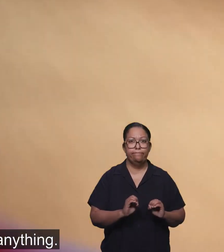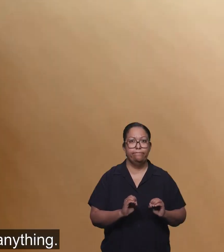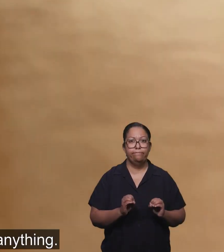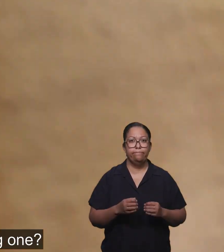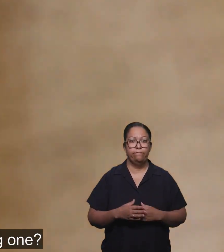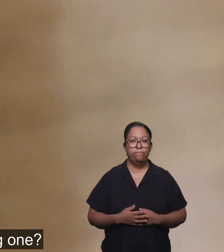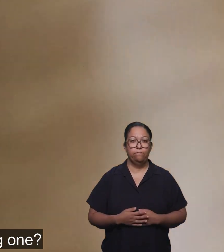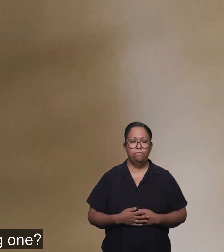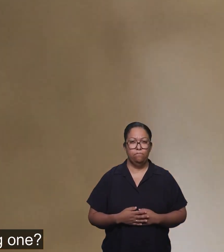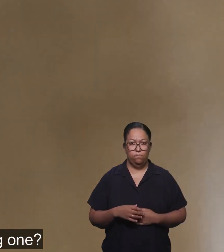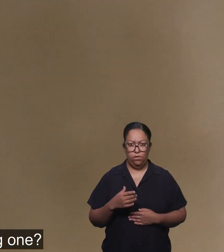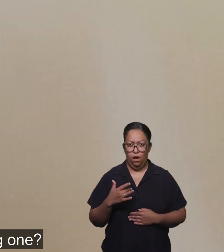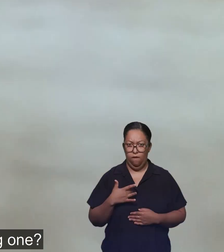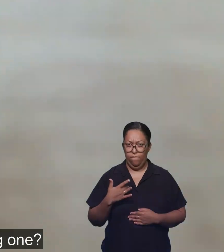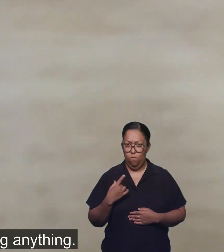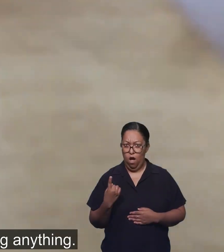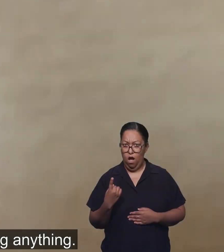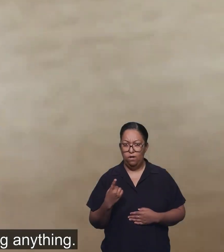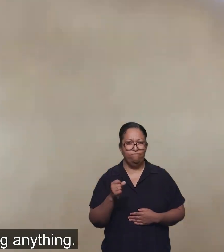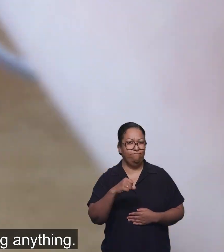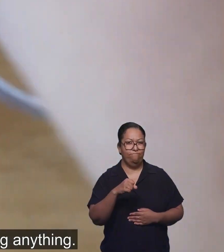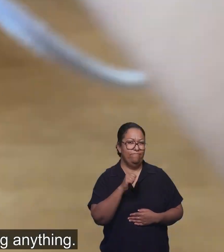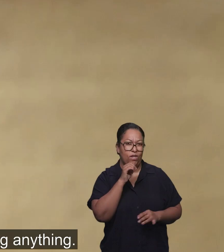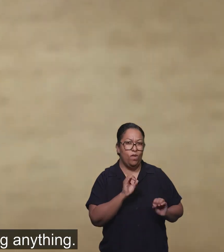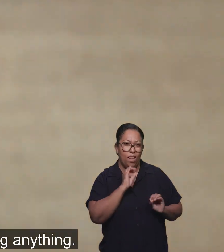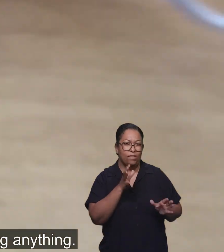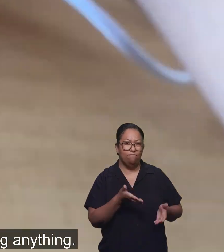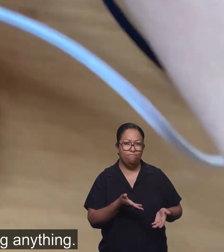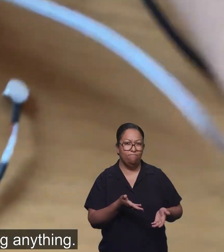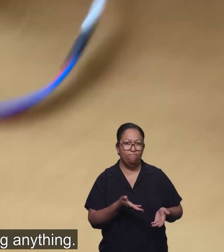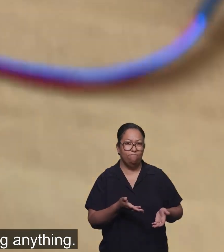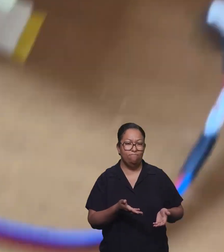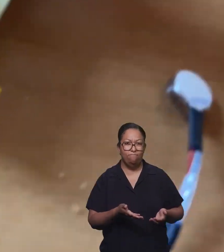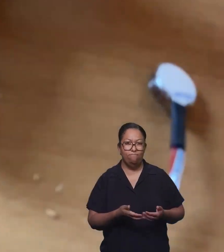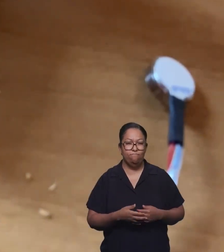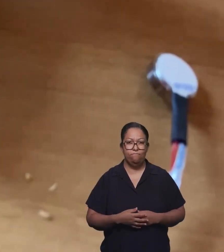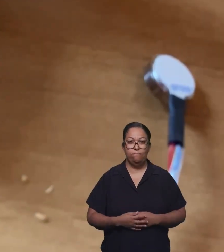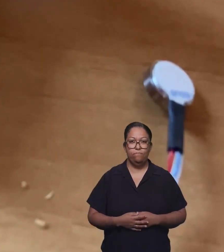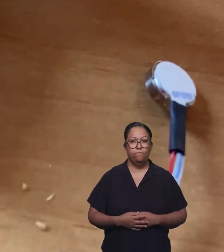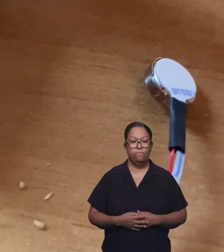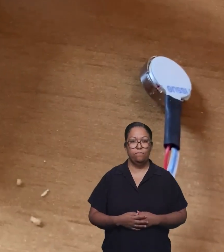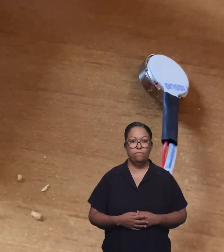anything. Am I getting one? Yes, it's not doing anything.